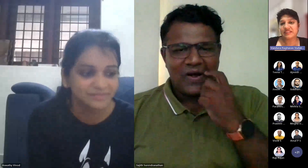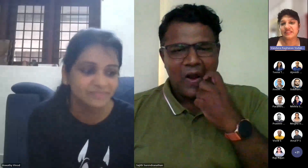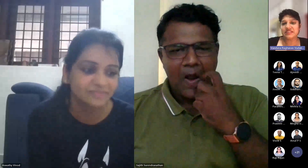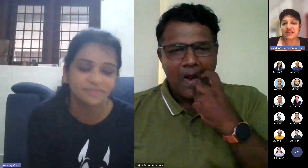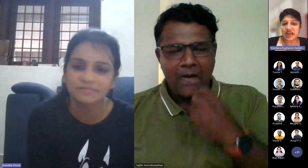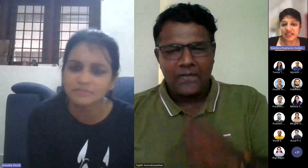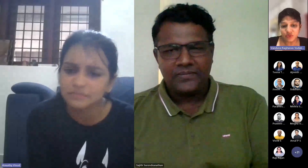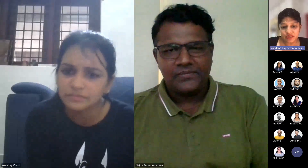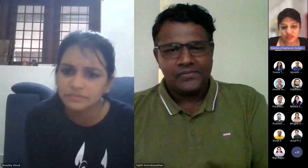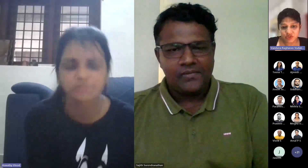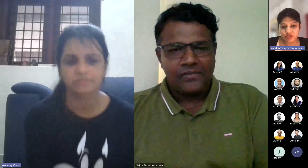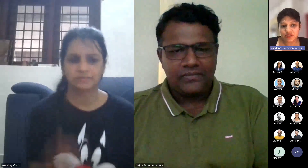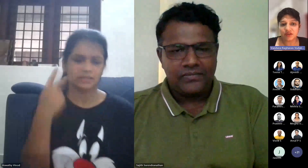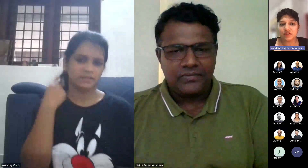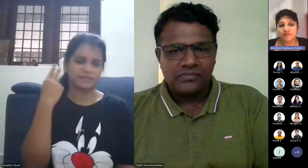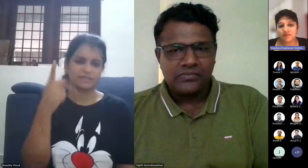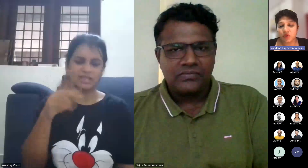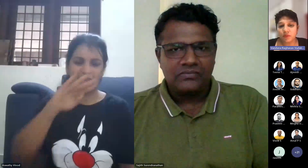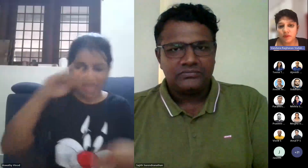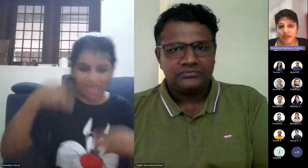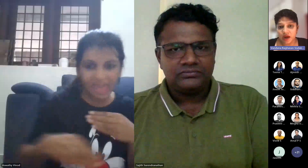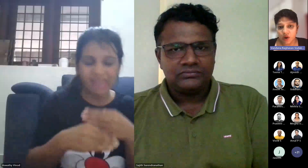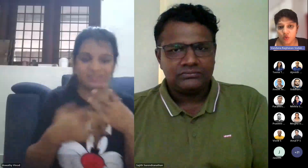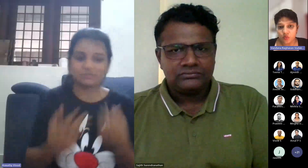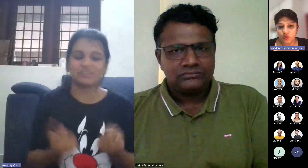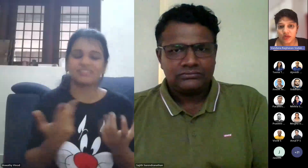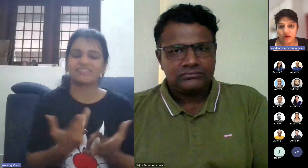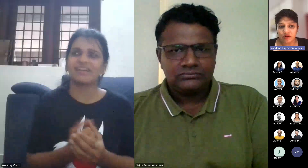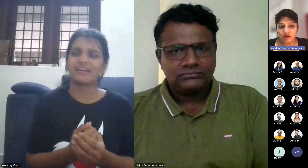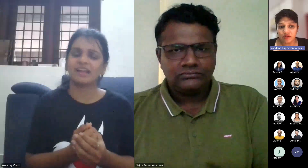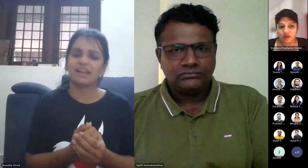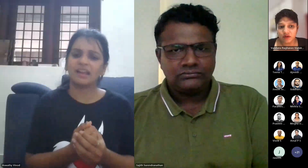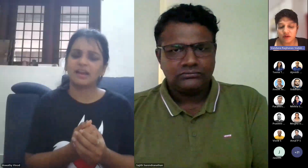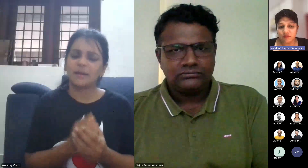I think just adding to that, Ashwati, probably how will